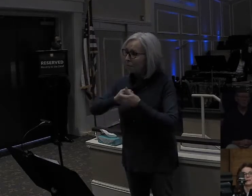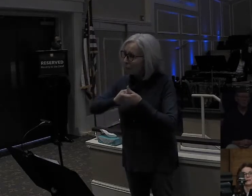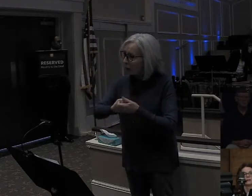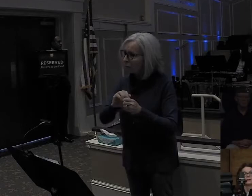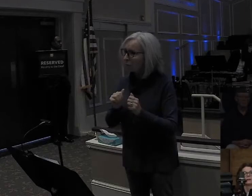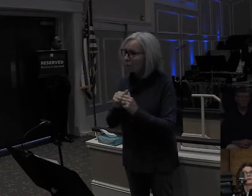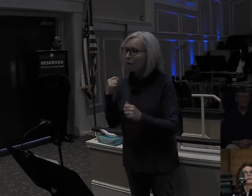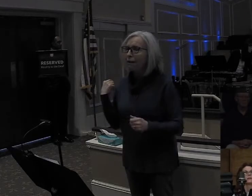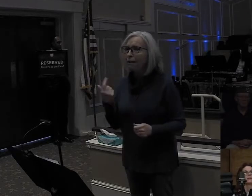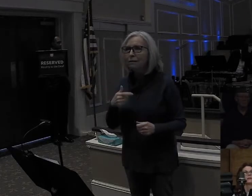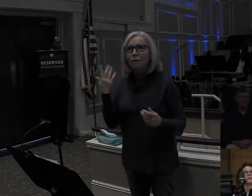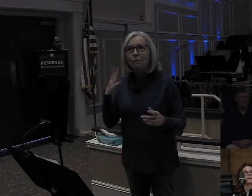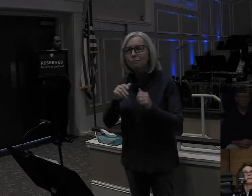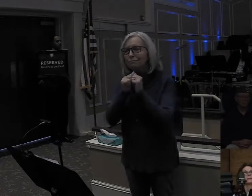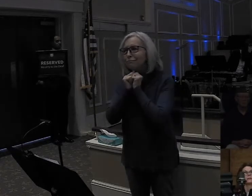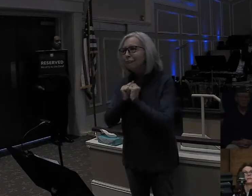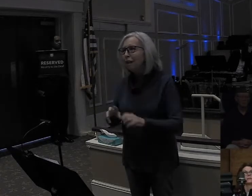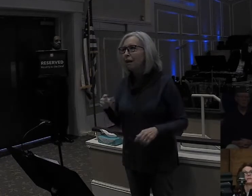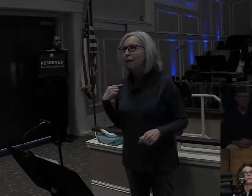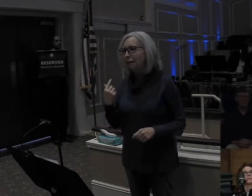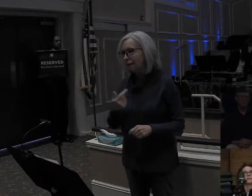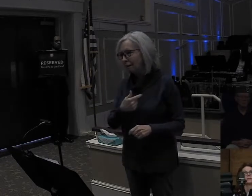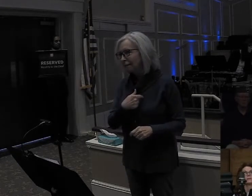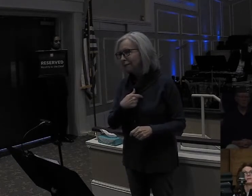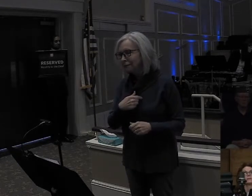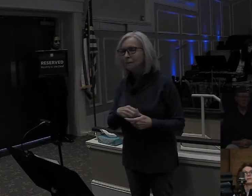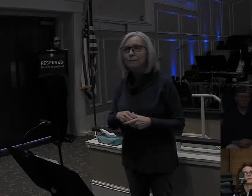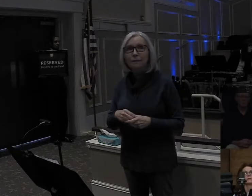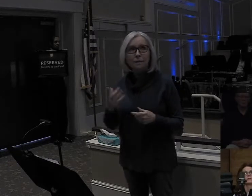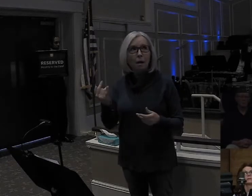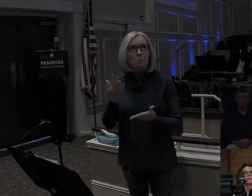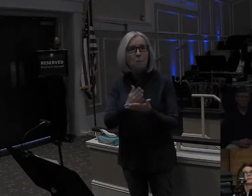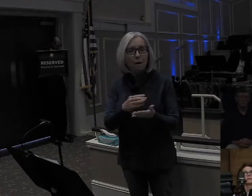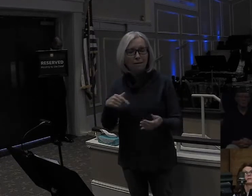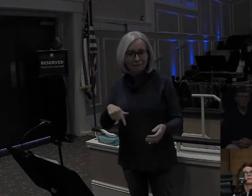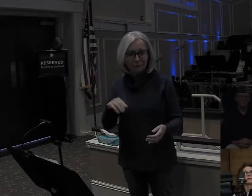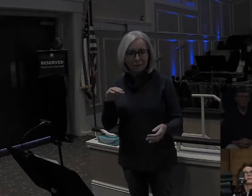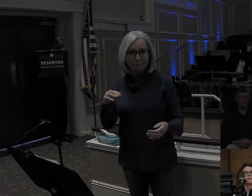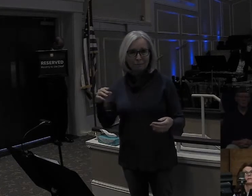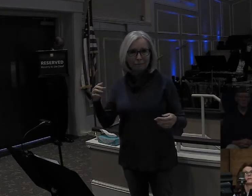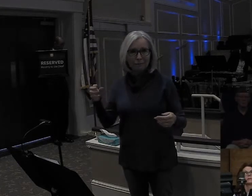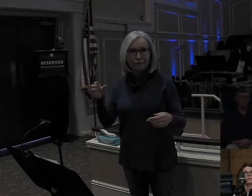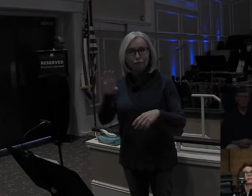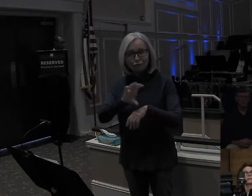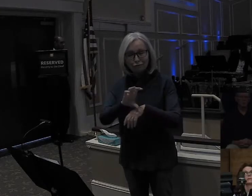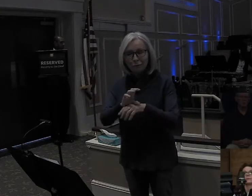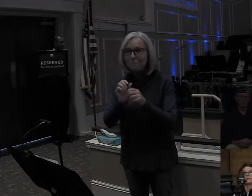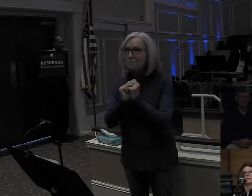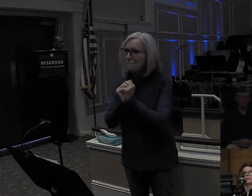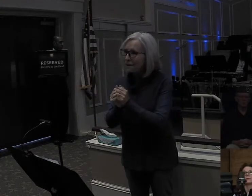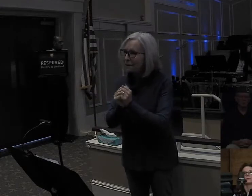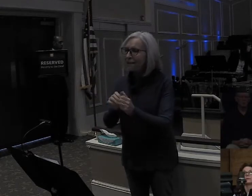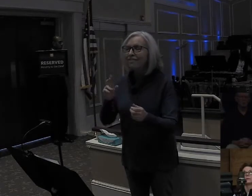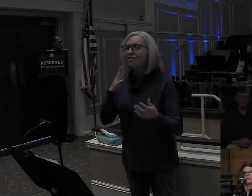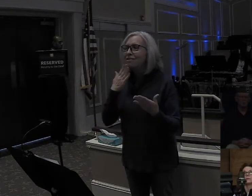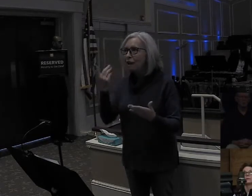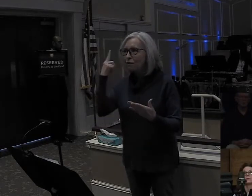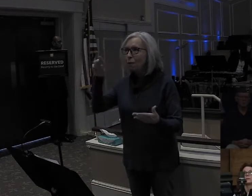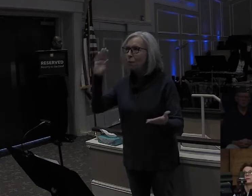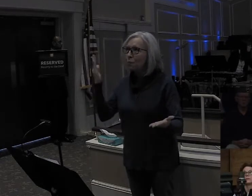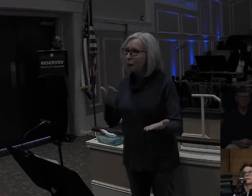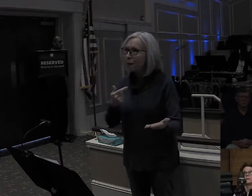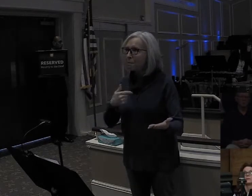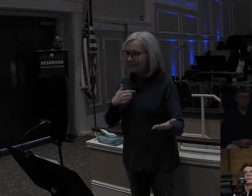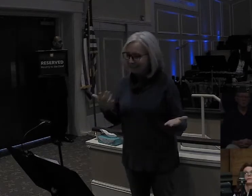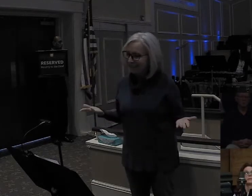just been a huge blessing. And now getting to be a part of this body, it just fires me up. So first of all, thank you guys for being so welcoming here. Like, I have